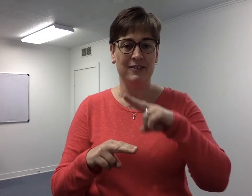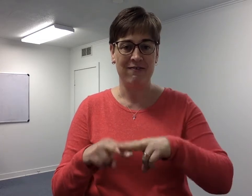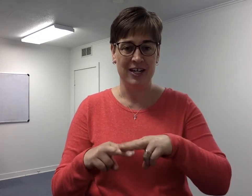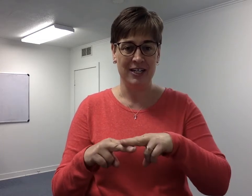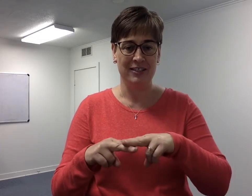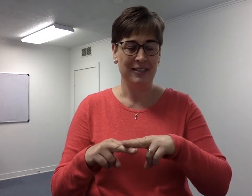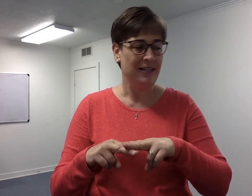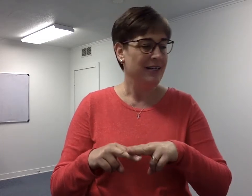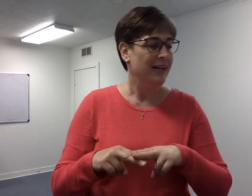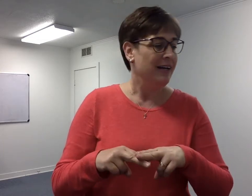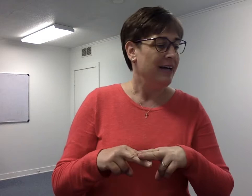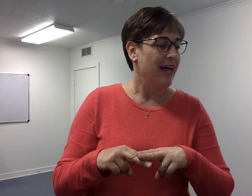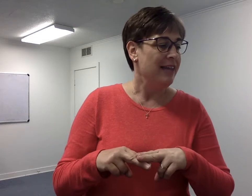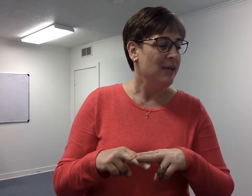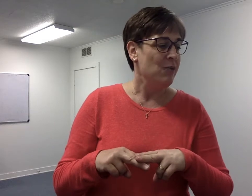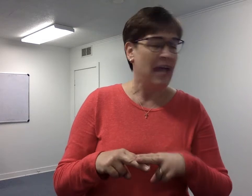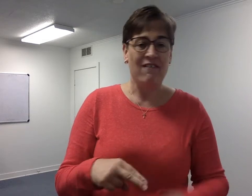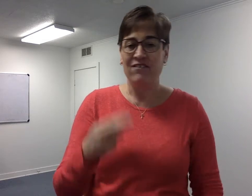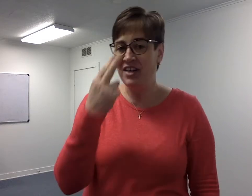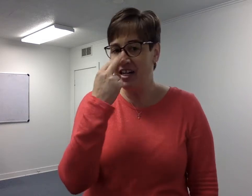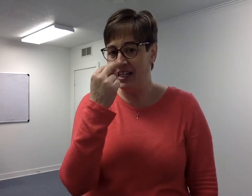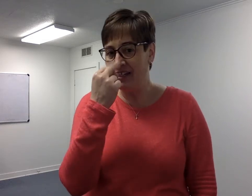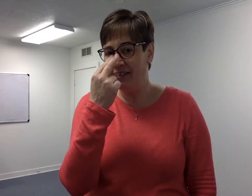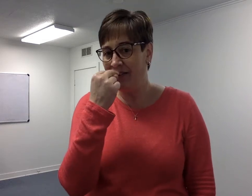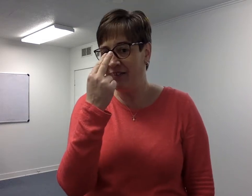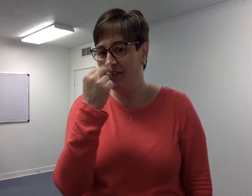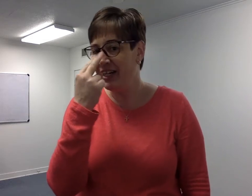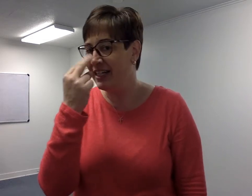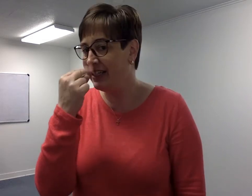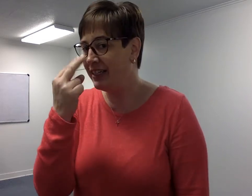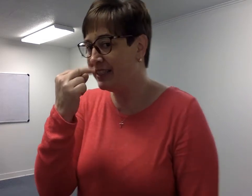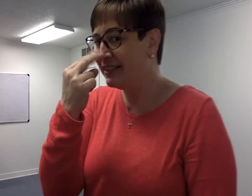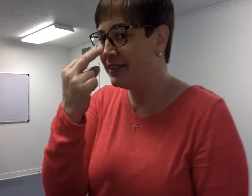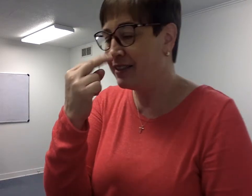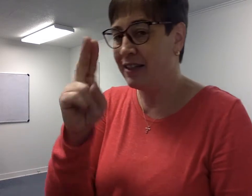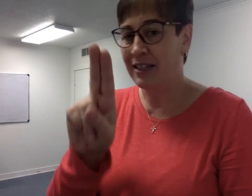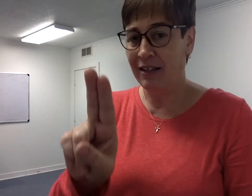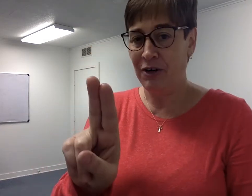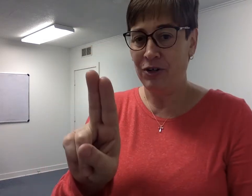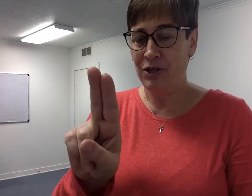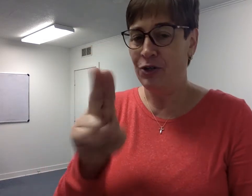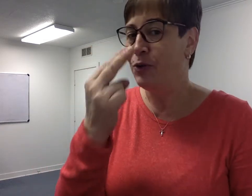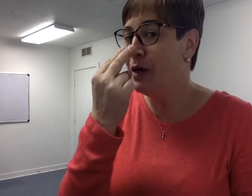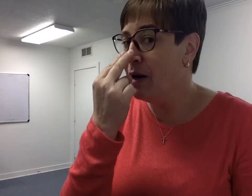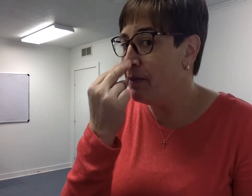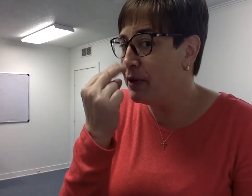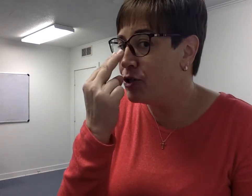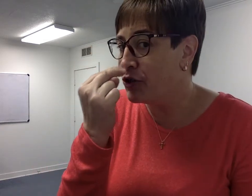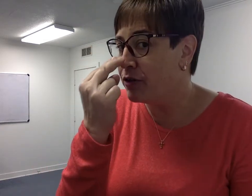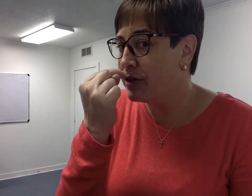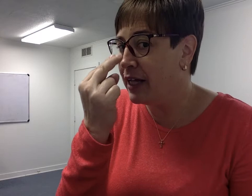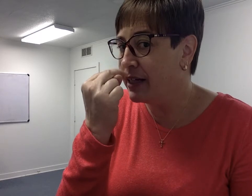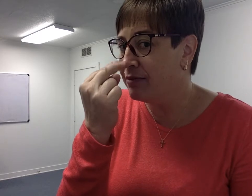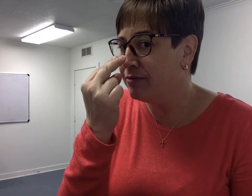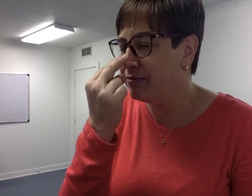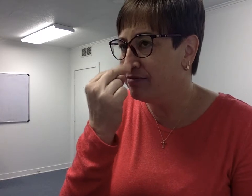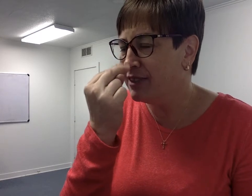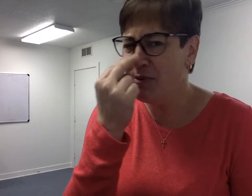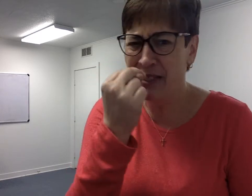fun. And then we have funny. Funny is the letter U, but you're like, it's almost like